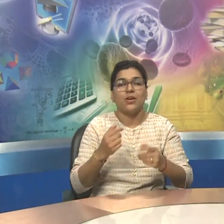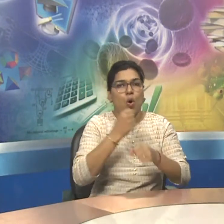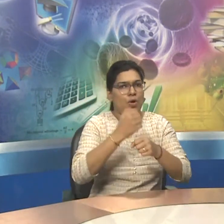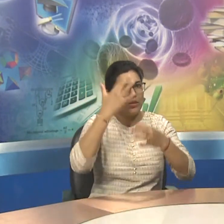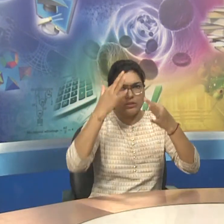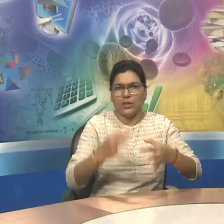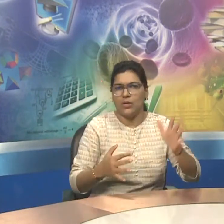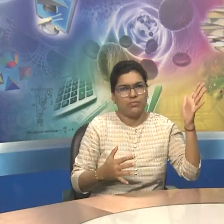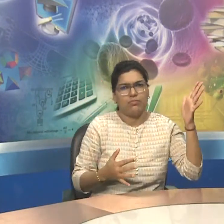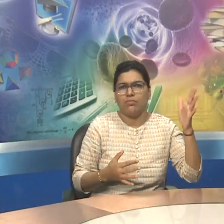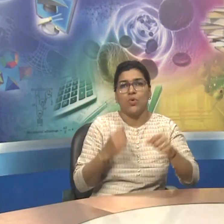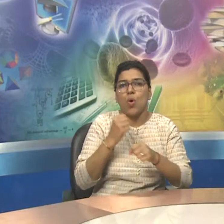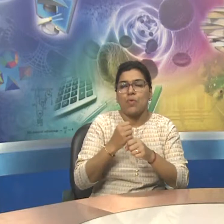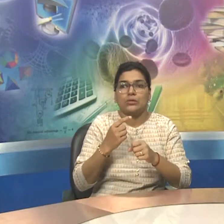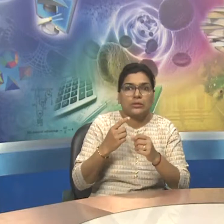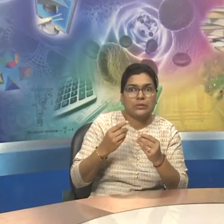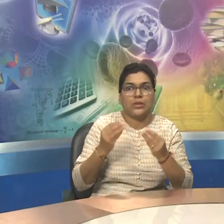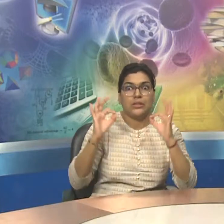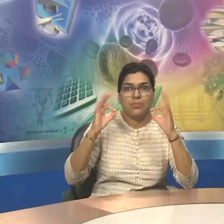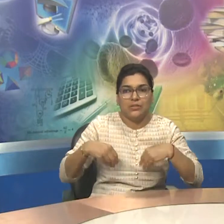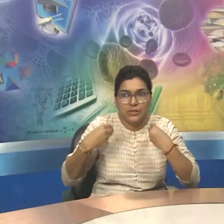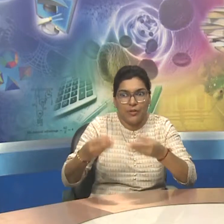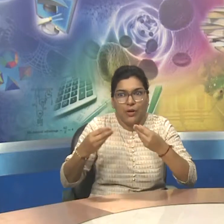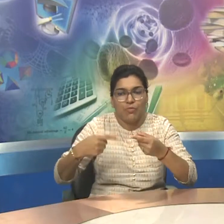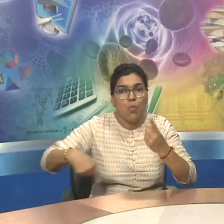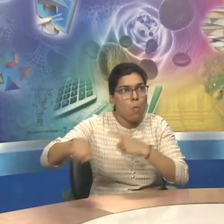for welfare of the